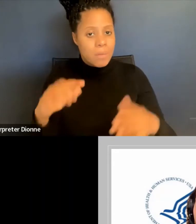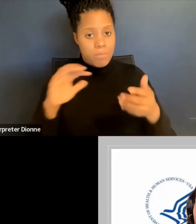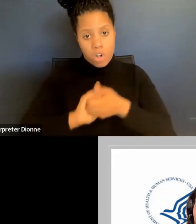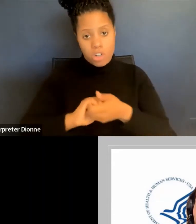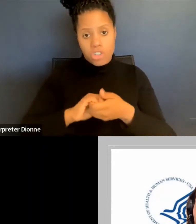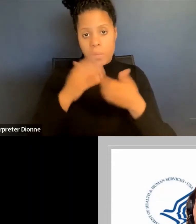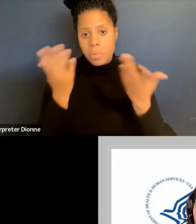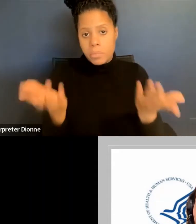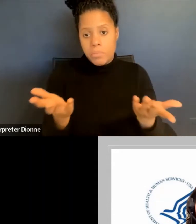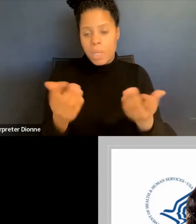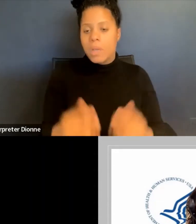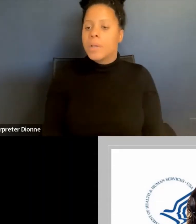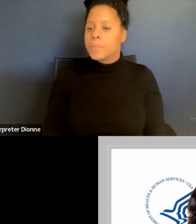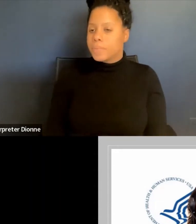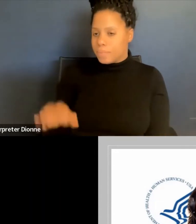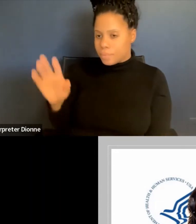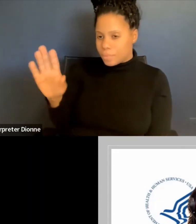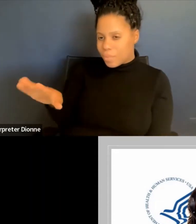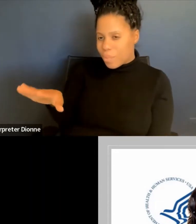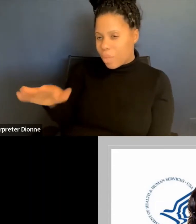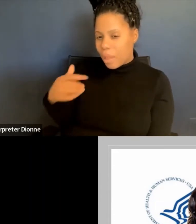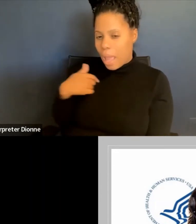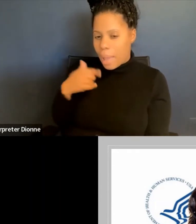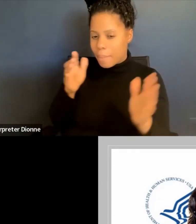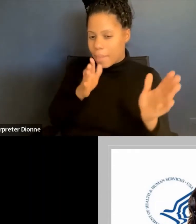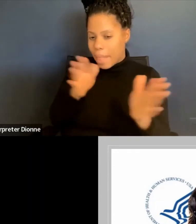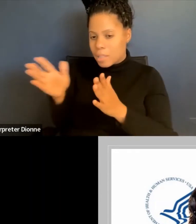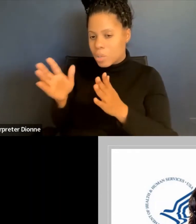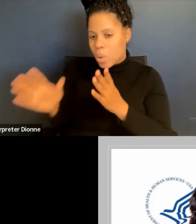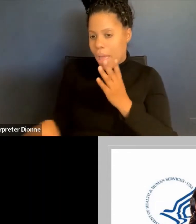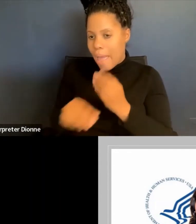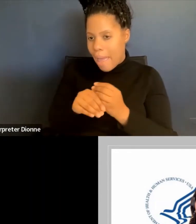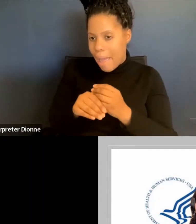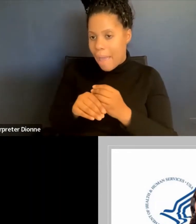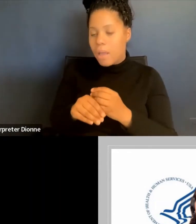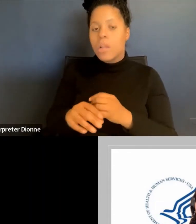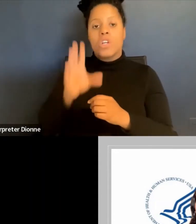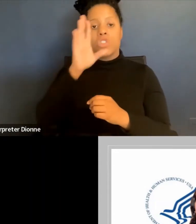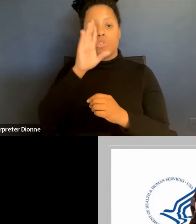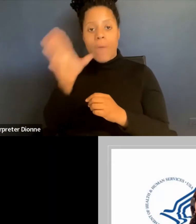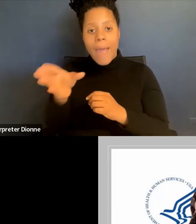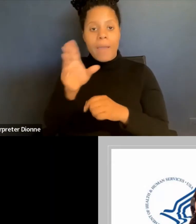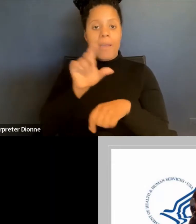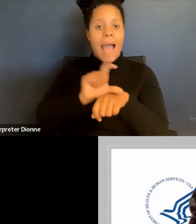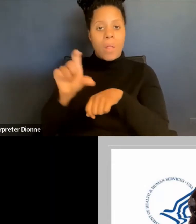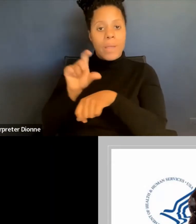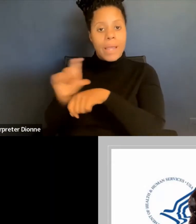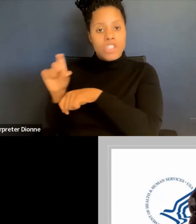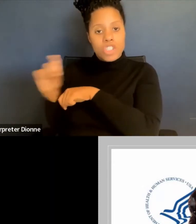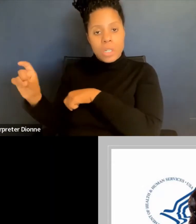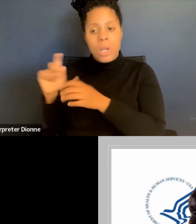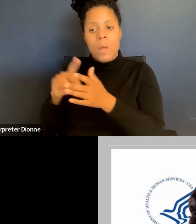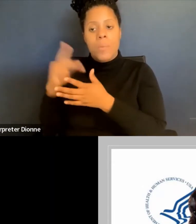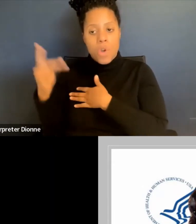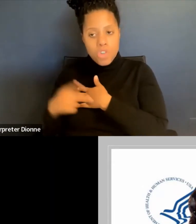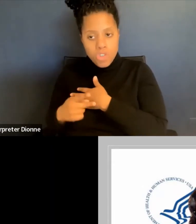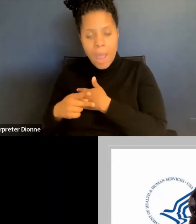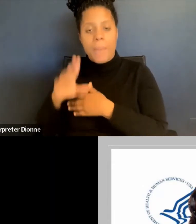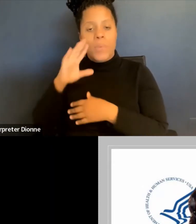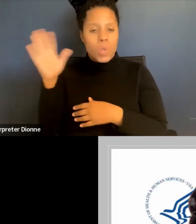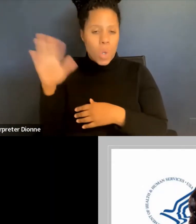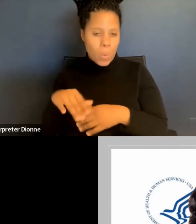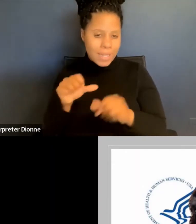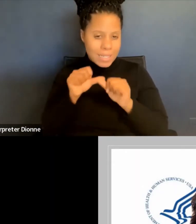Okay. And Allison, I was just going to add, sure, please. These direct allocation programs, now we do continue to have the